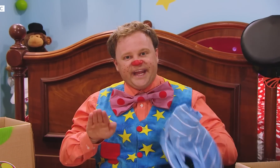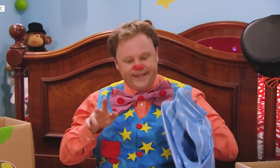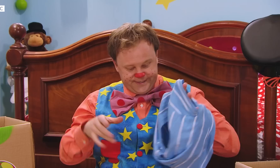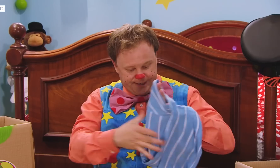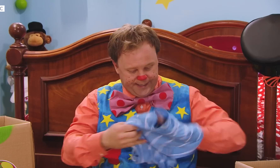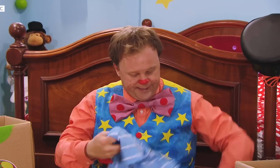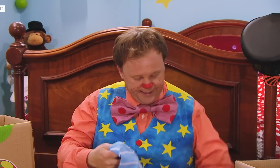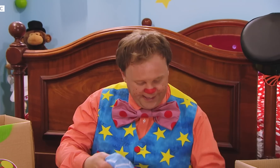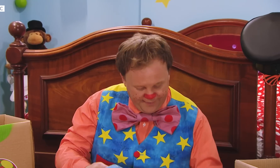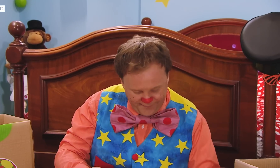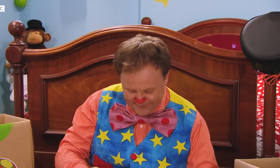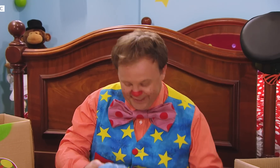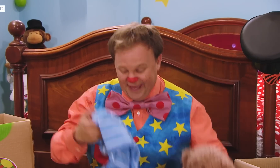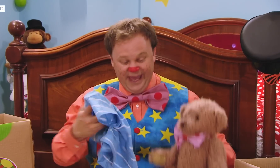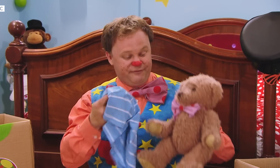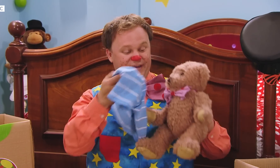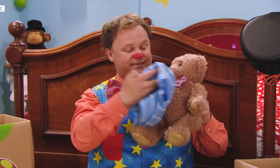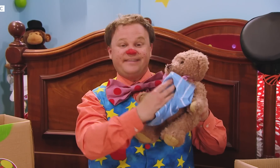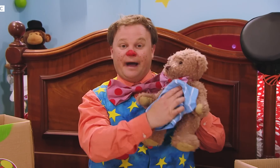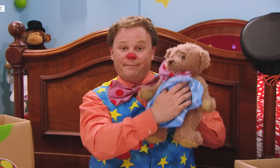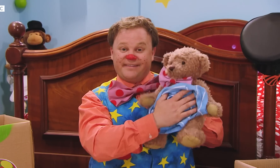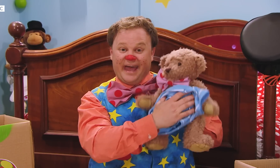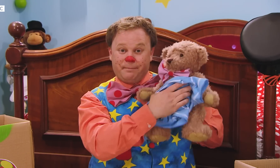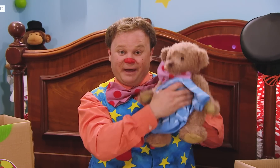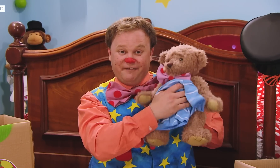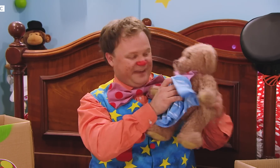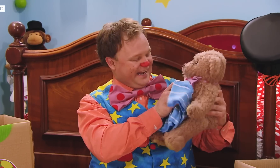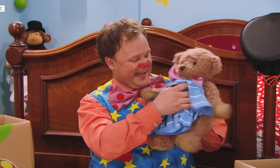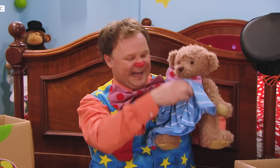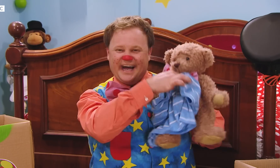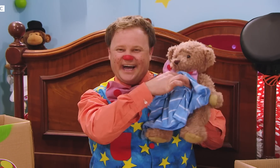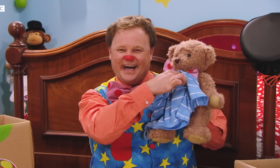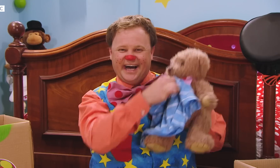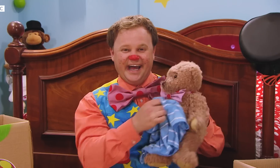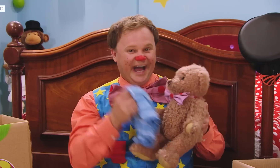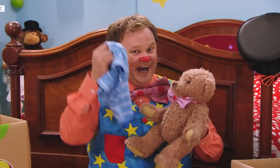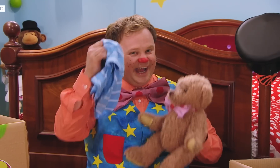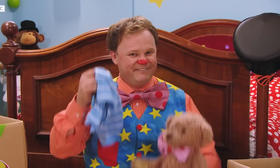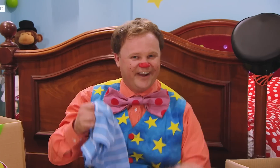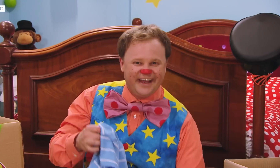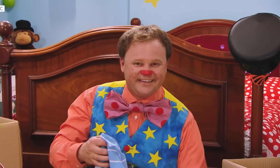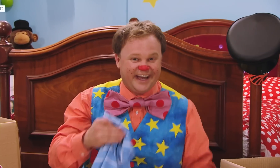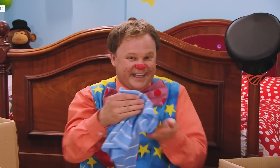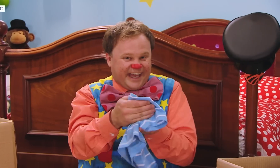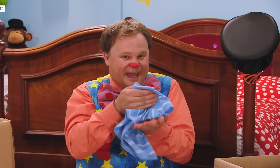Wait. Oh, it fits Tumble Ted perfectly. I'm going to keep